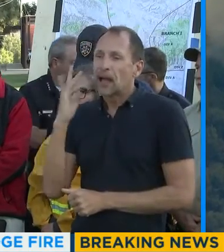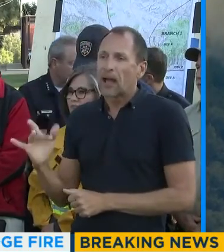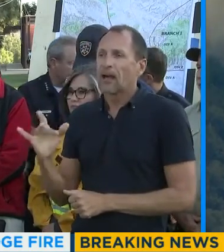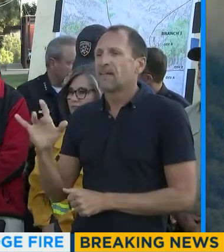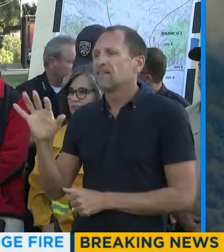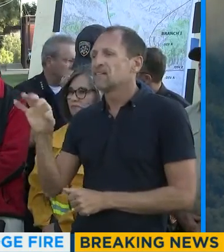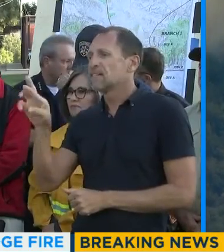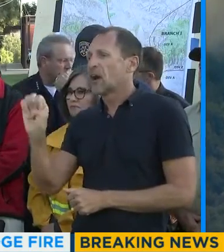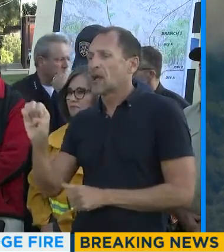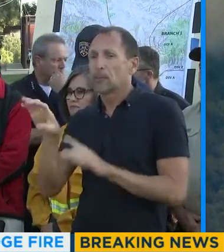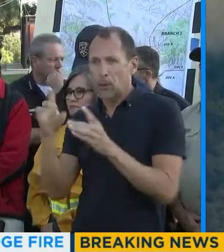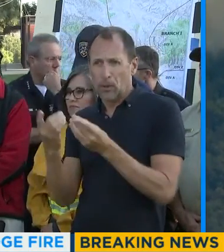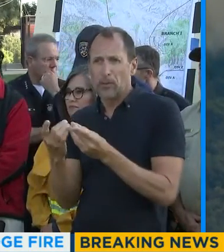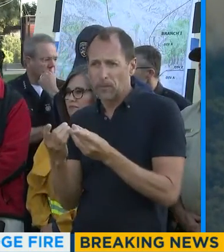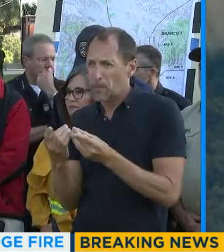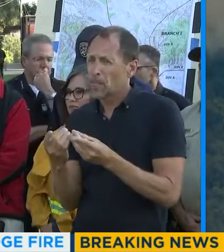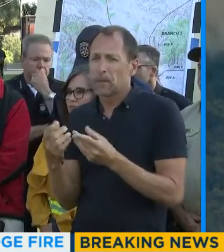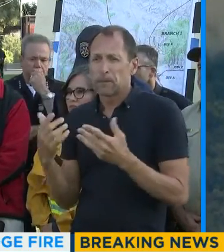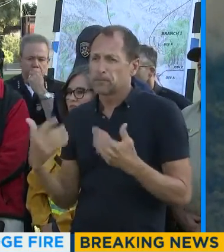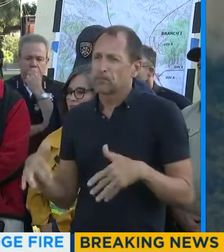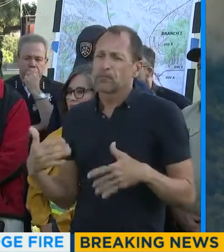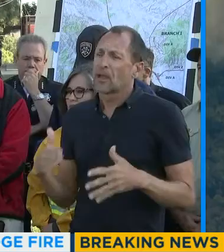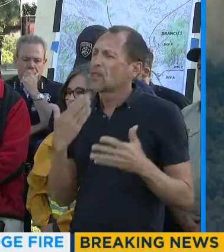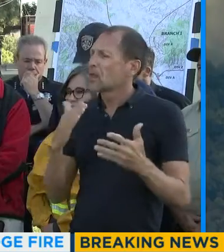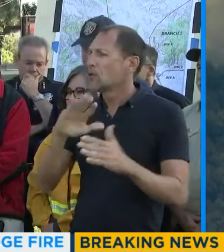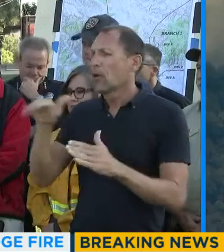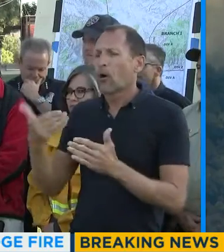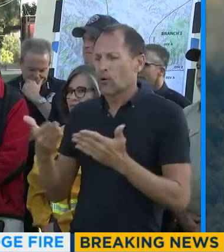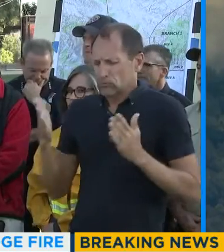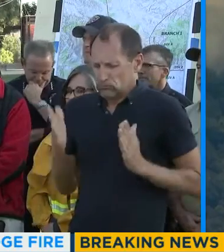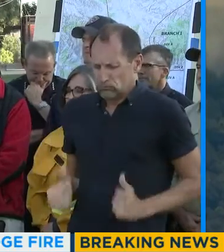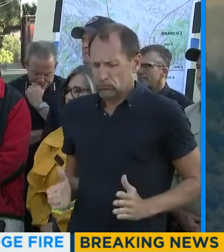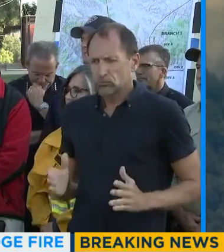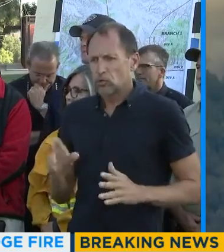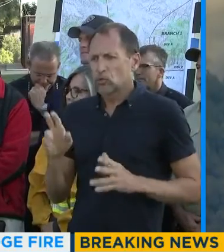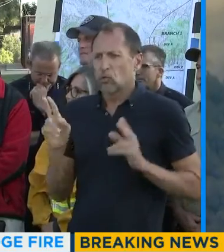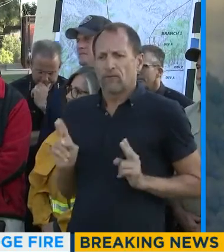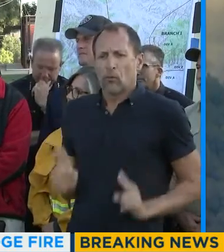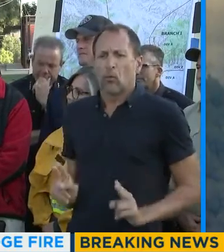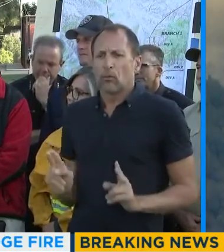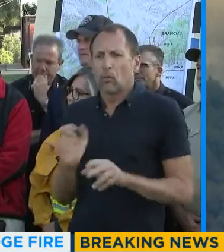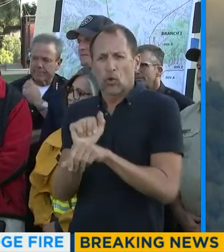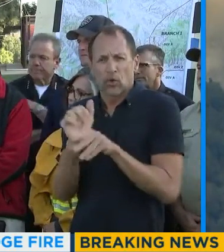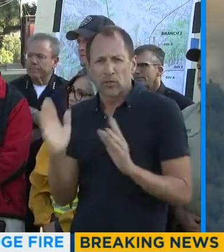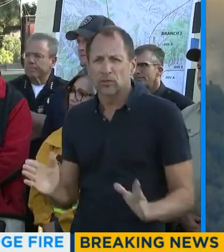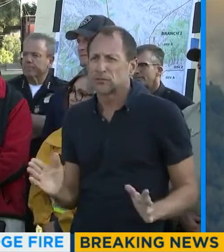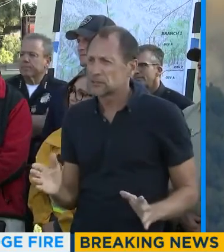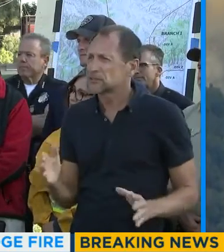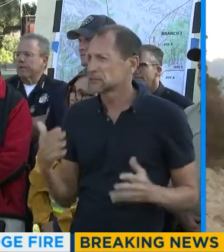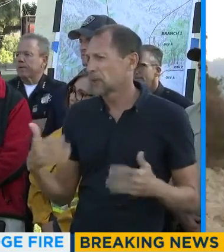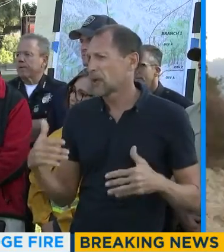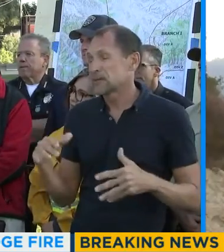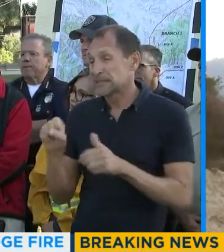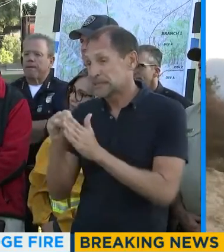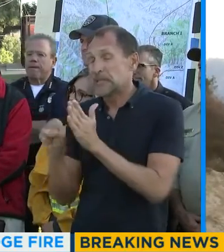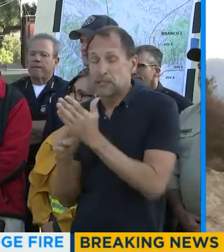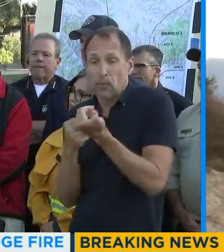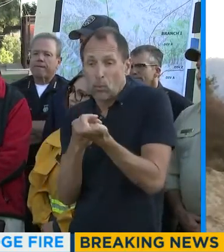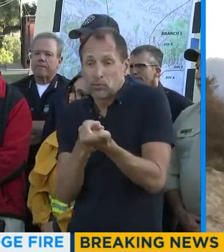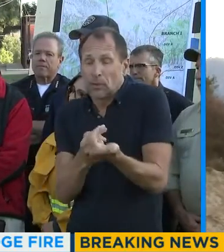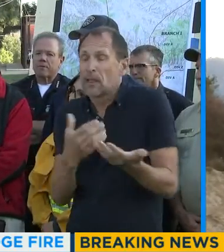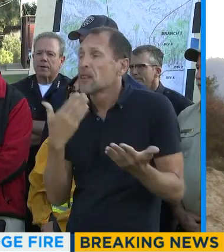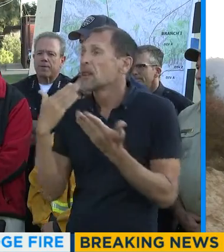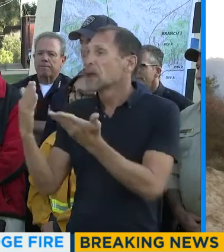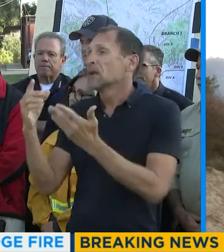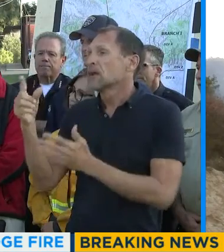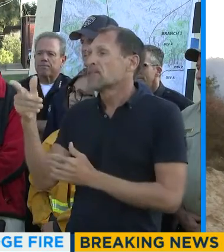to the firefighters, the police officers, everyone in uniform, assure you that the state of California is here to support those efforts. And again, thank our Governor